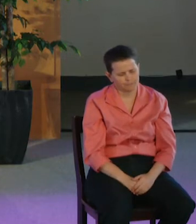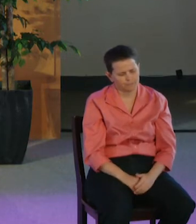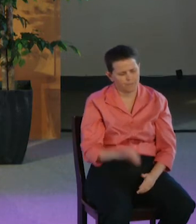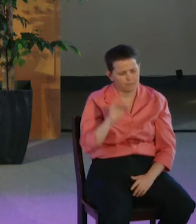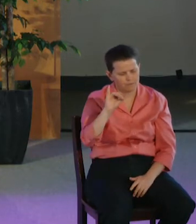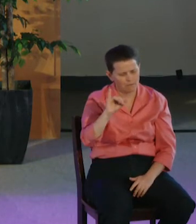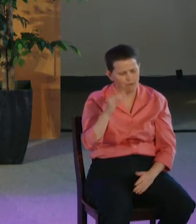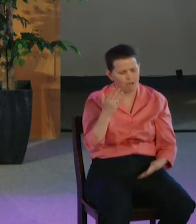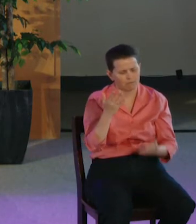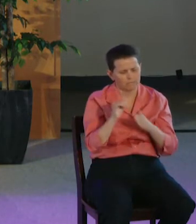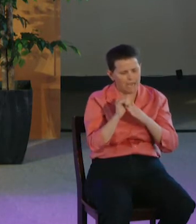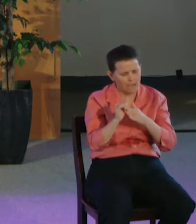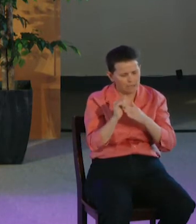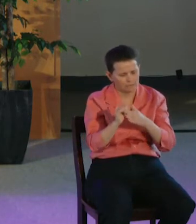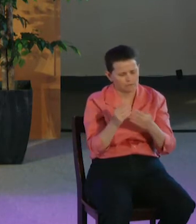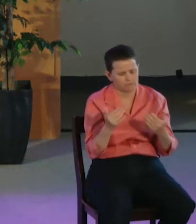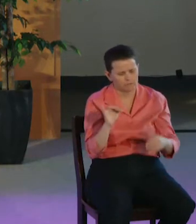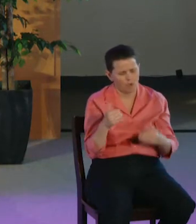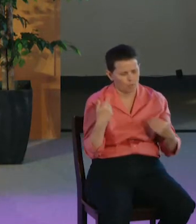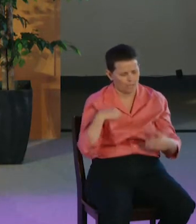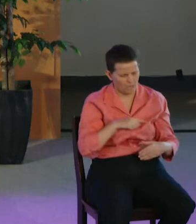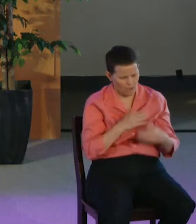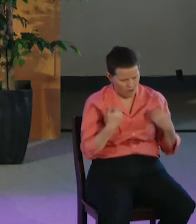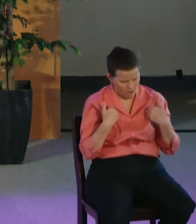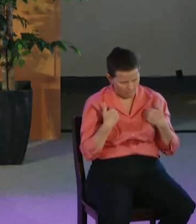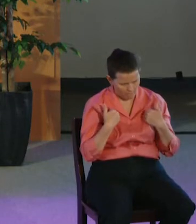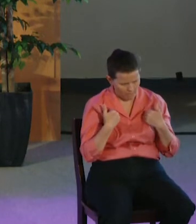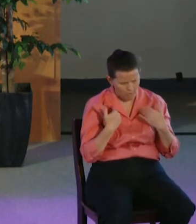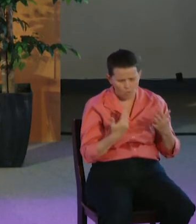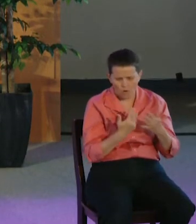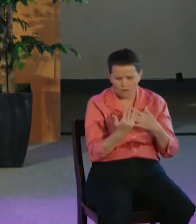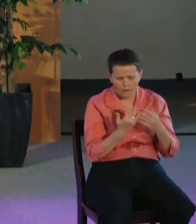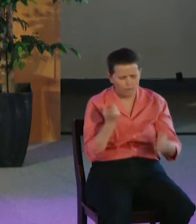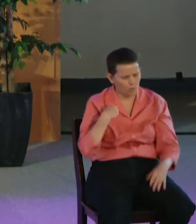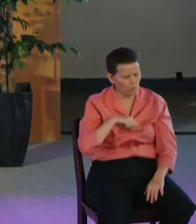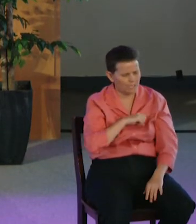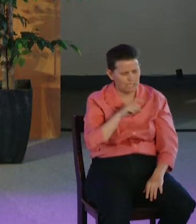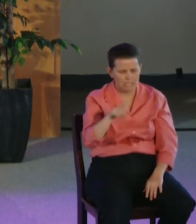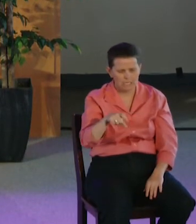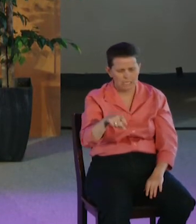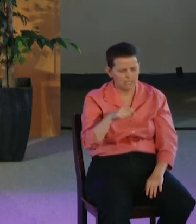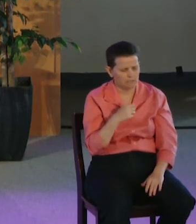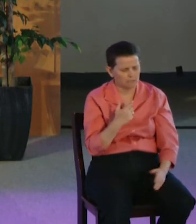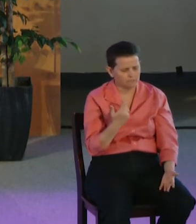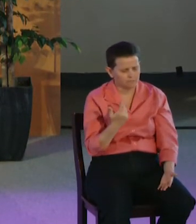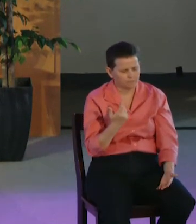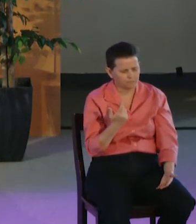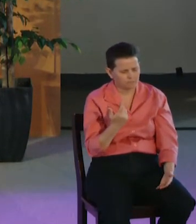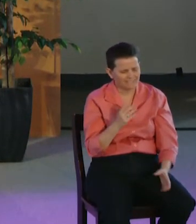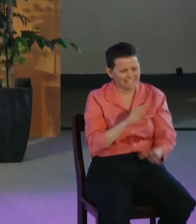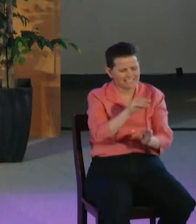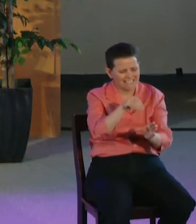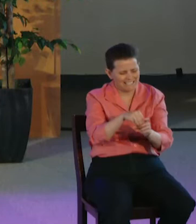There is no need that we may have that is outside of the assistance of the Divine